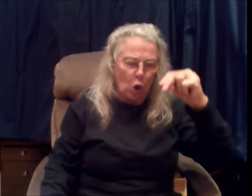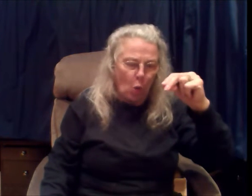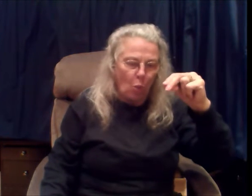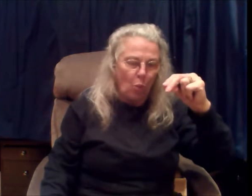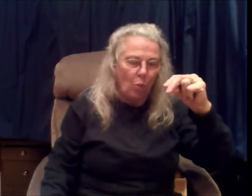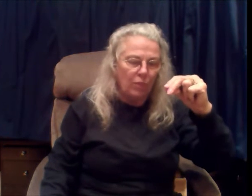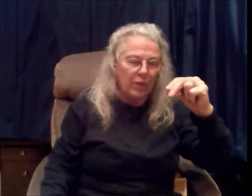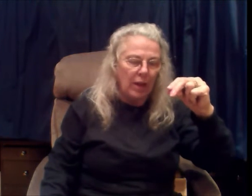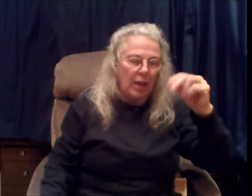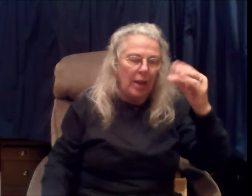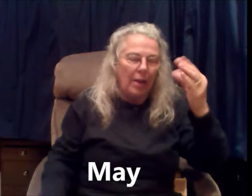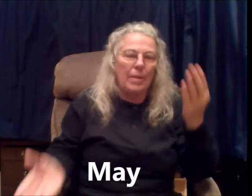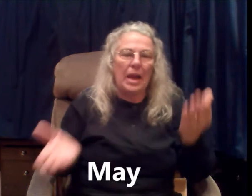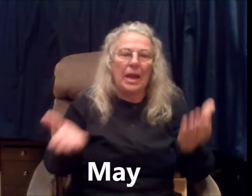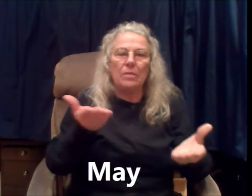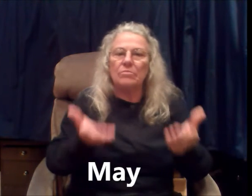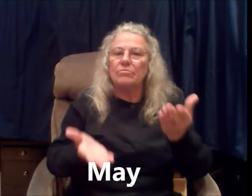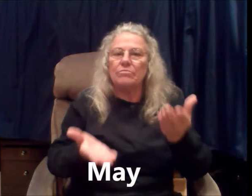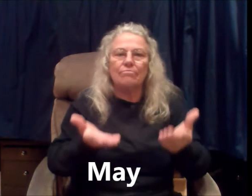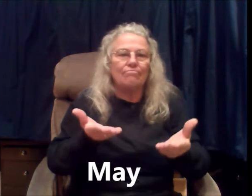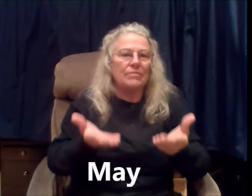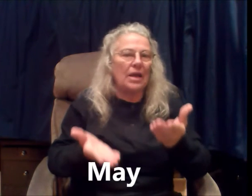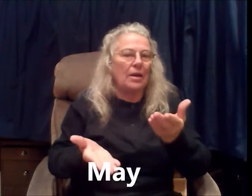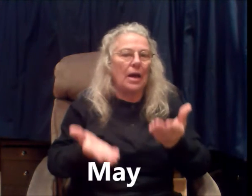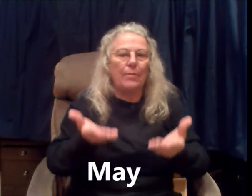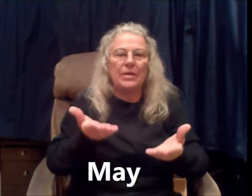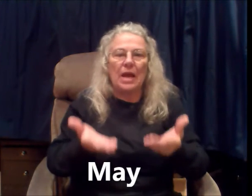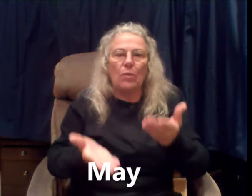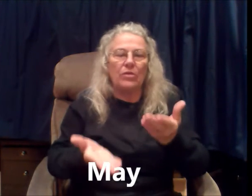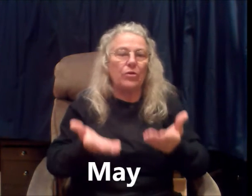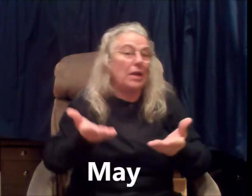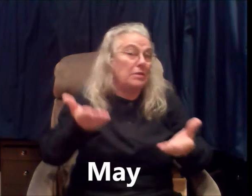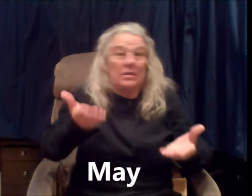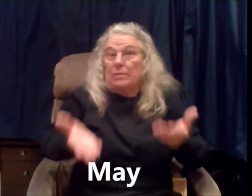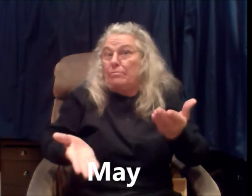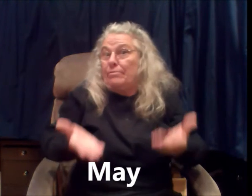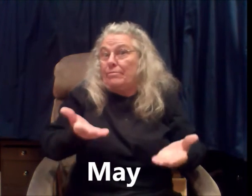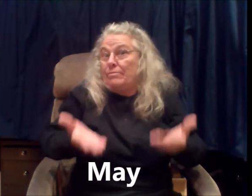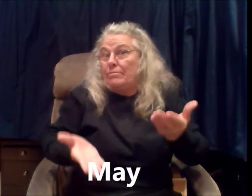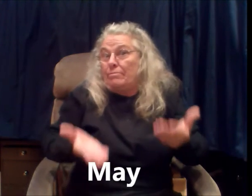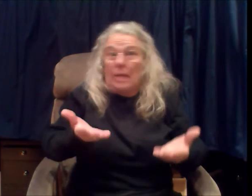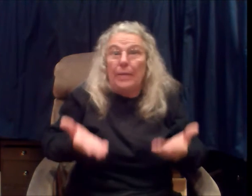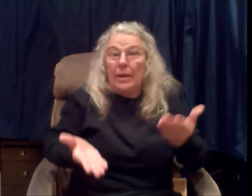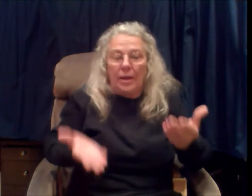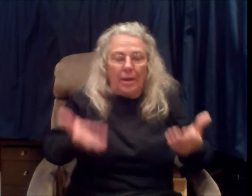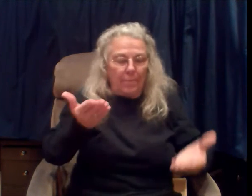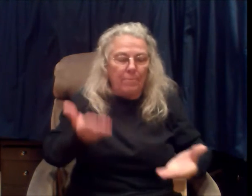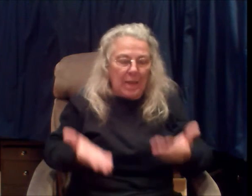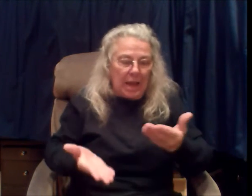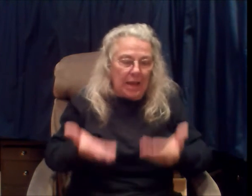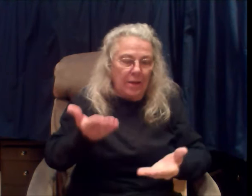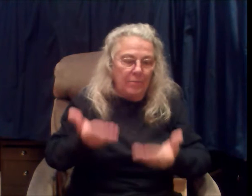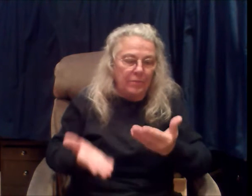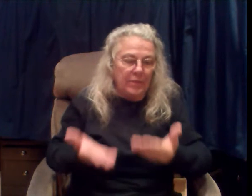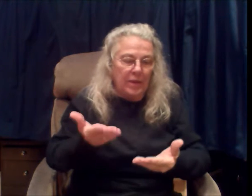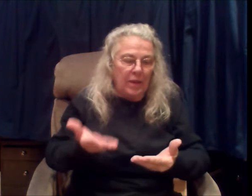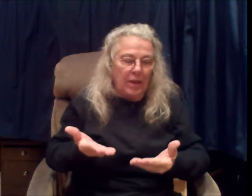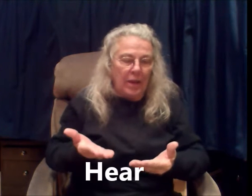No. May, up and down with your hands. It's like, maybe, may.